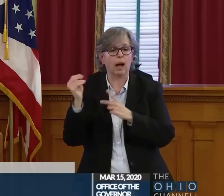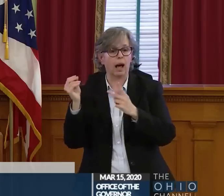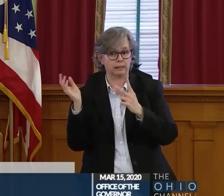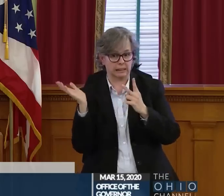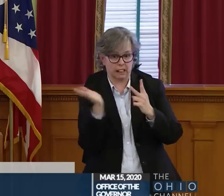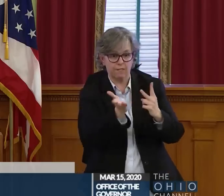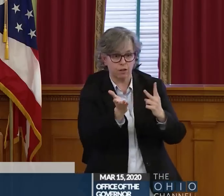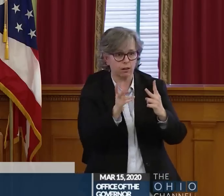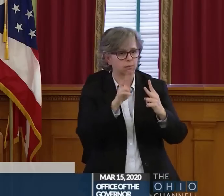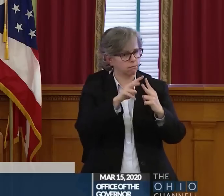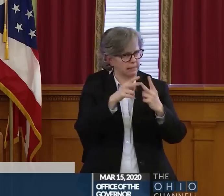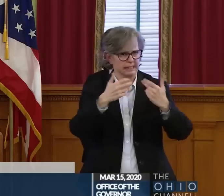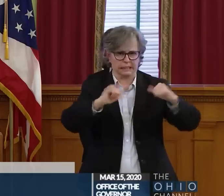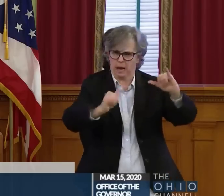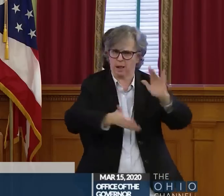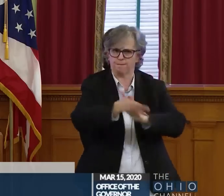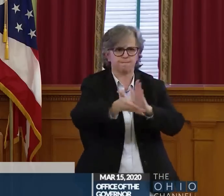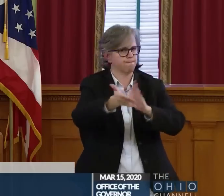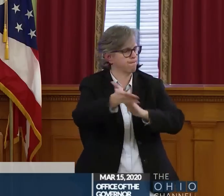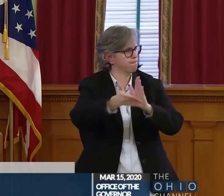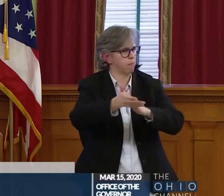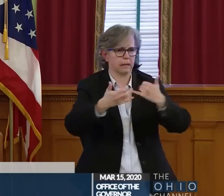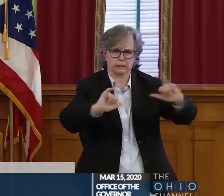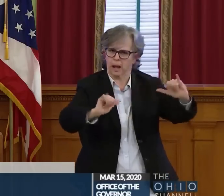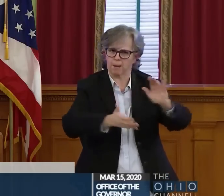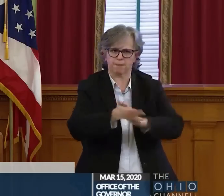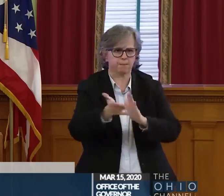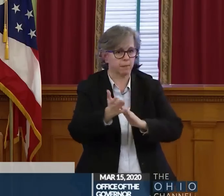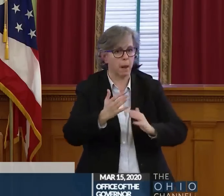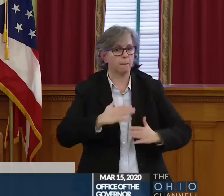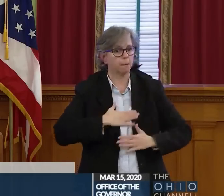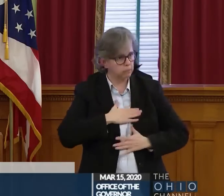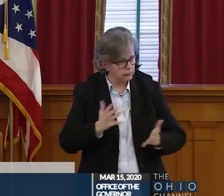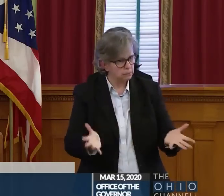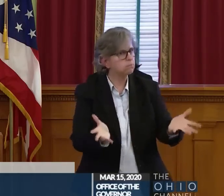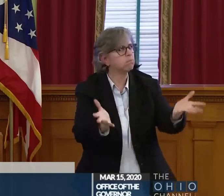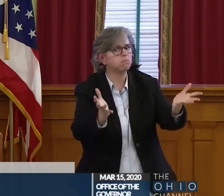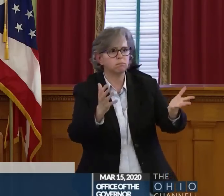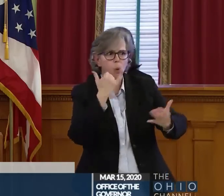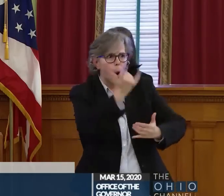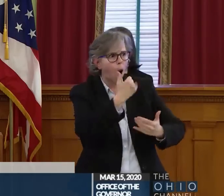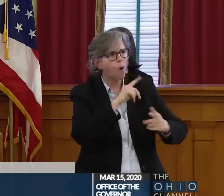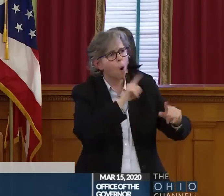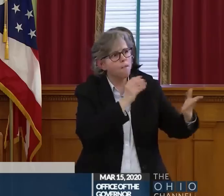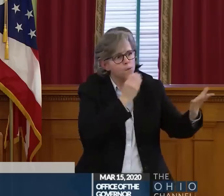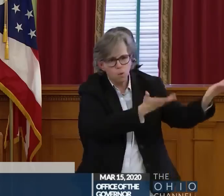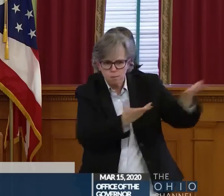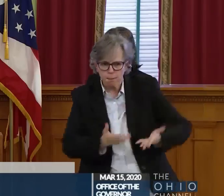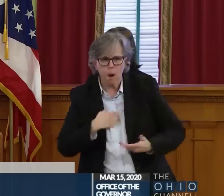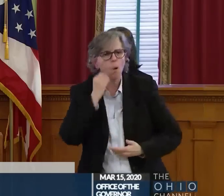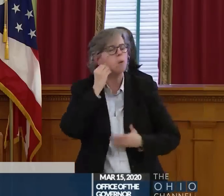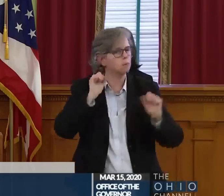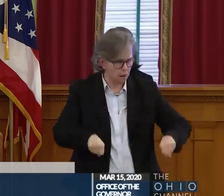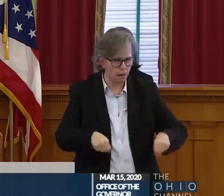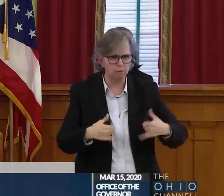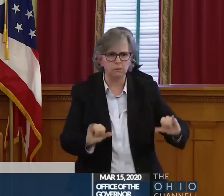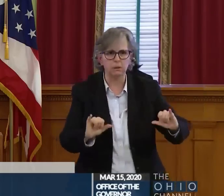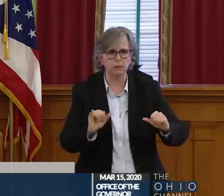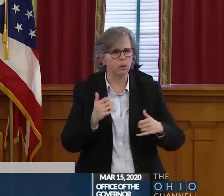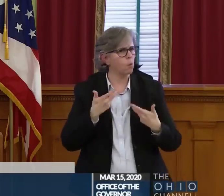use these institutions, these businesses, for that purpose. We don't want everybody to stop